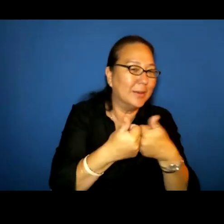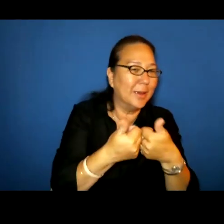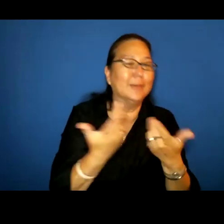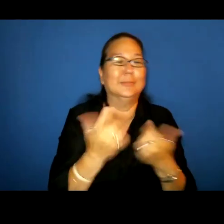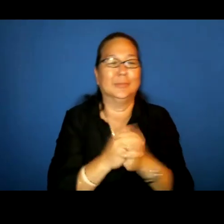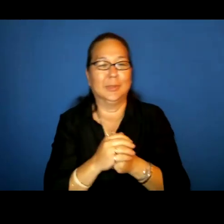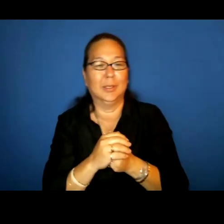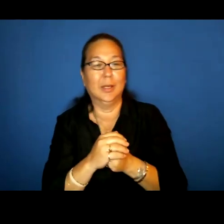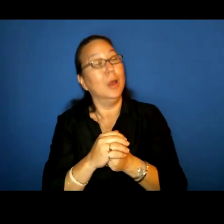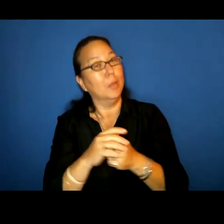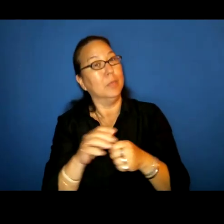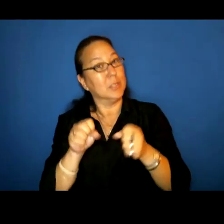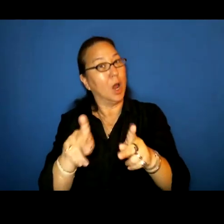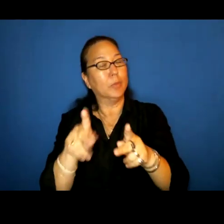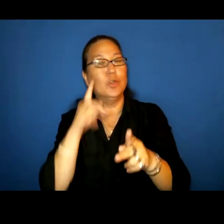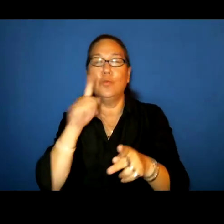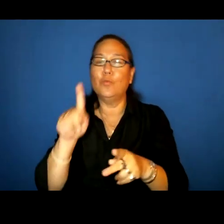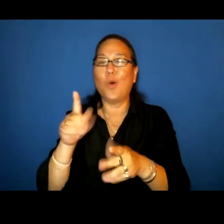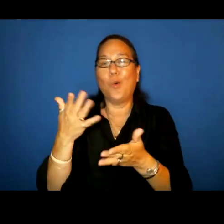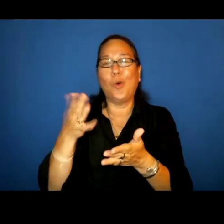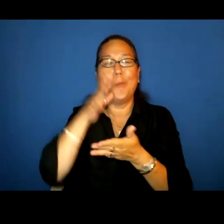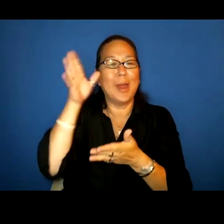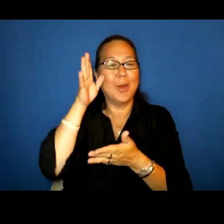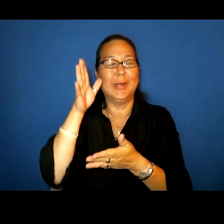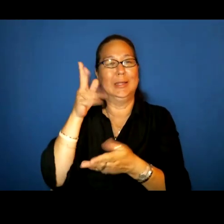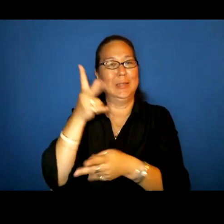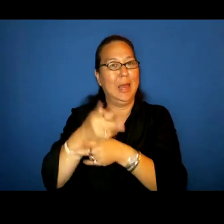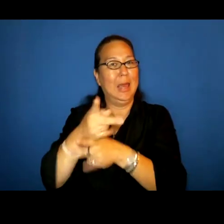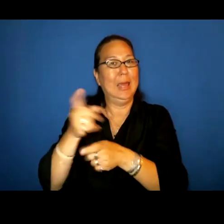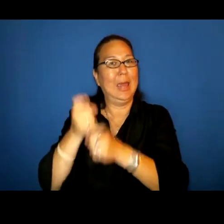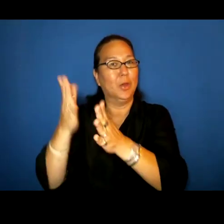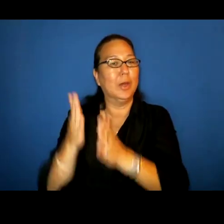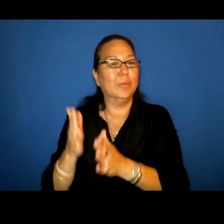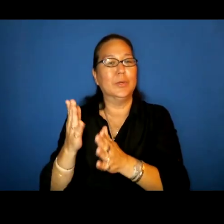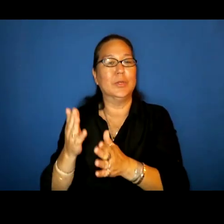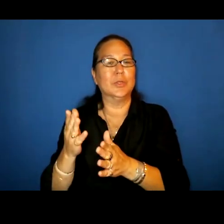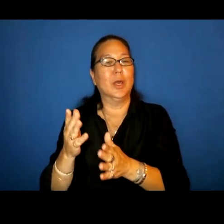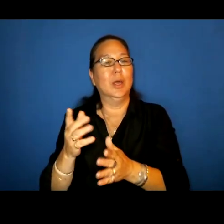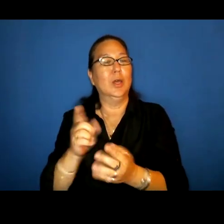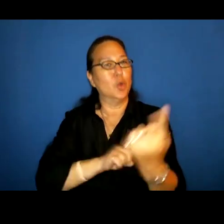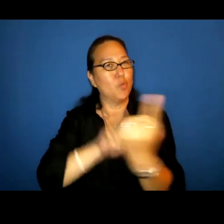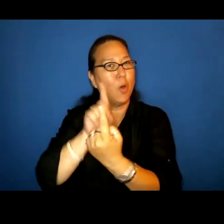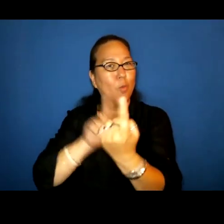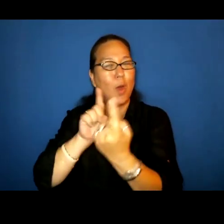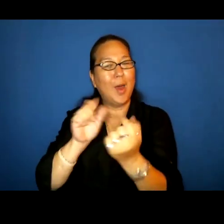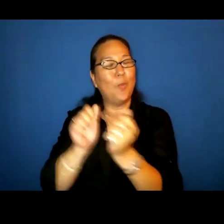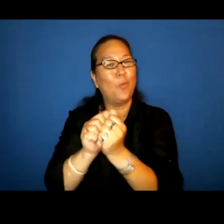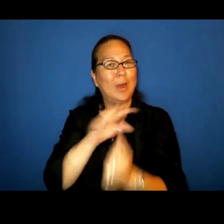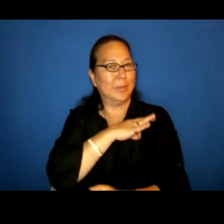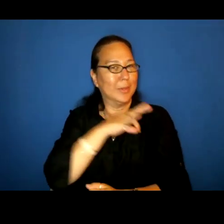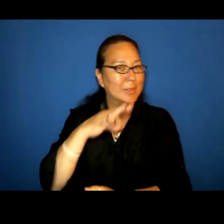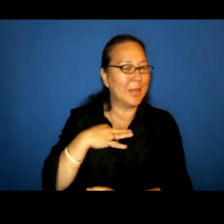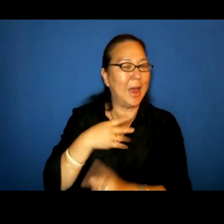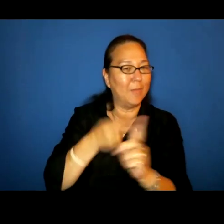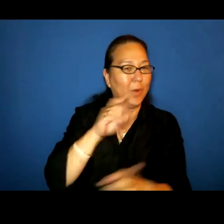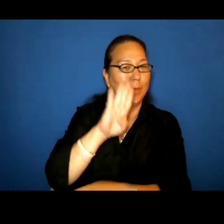the caregivers to speak directly with BPS staff, and they could ask questions. They got to meet all the health teams, so